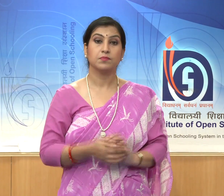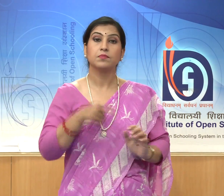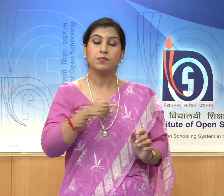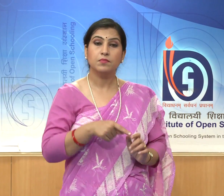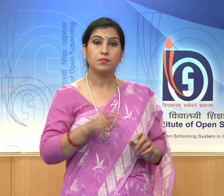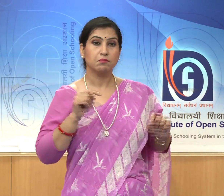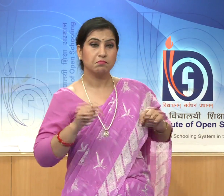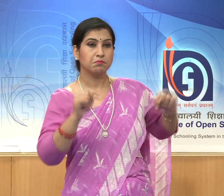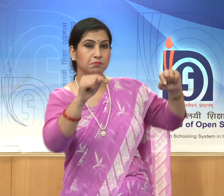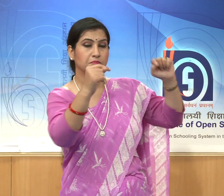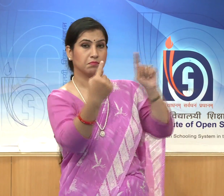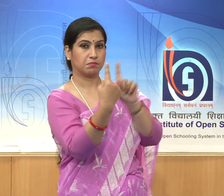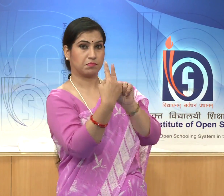are set against